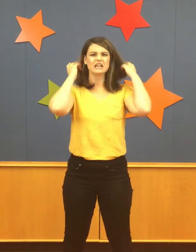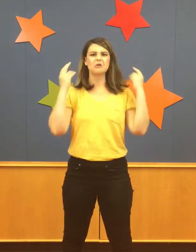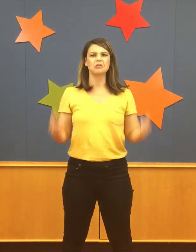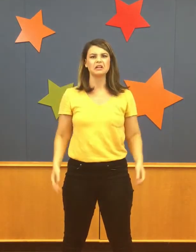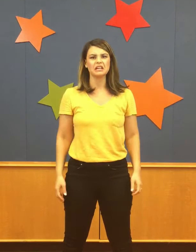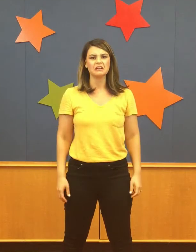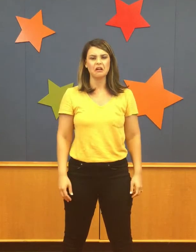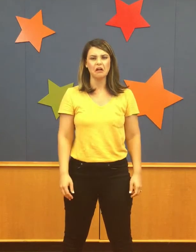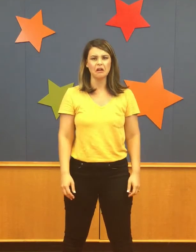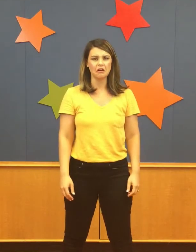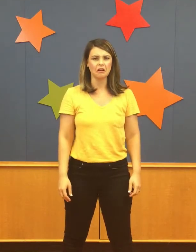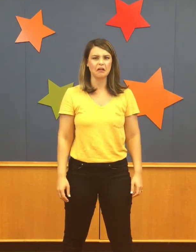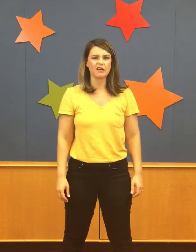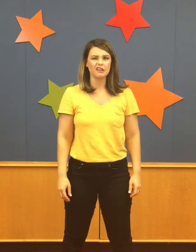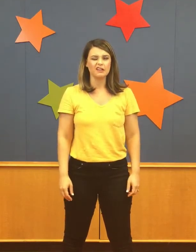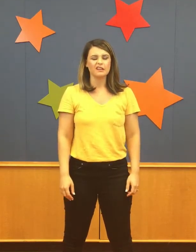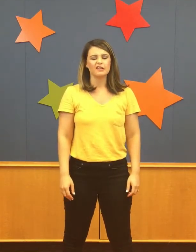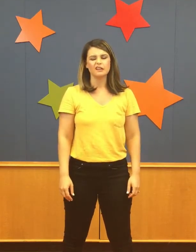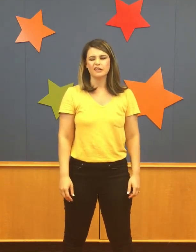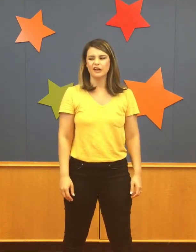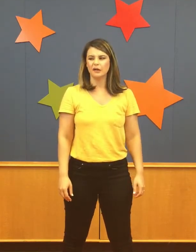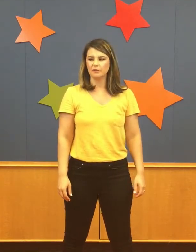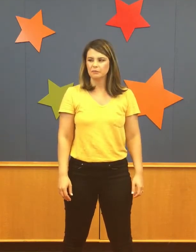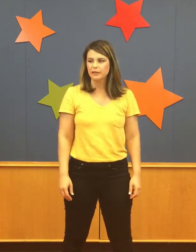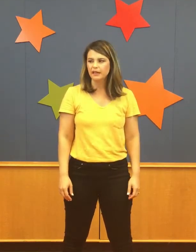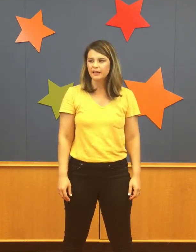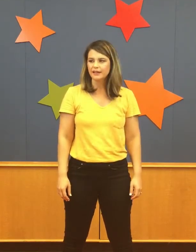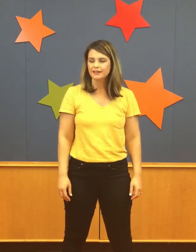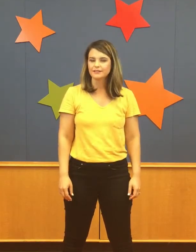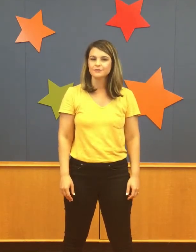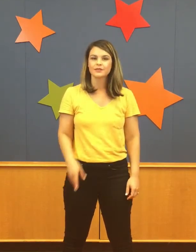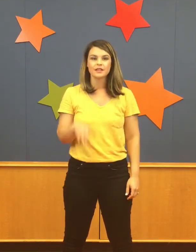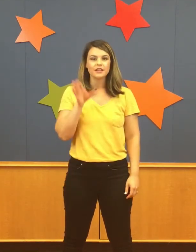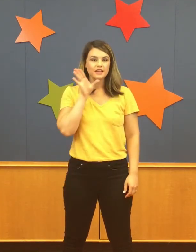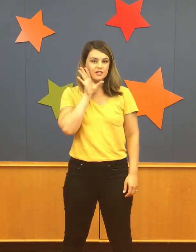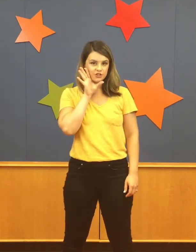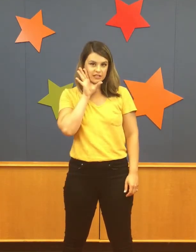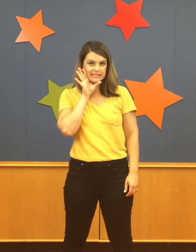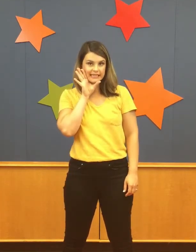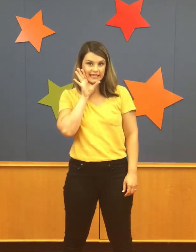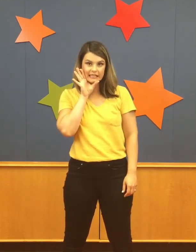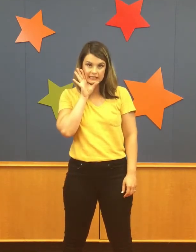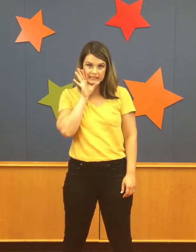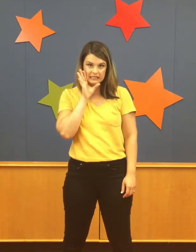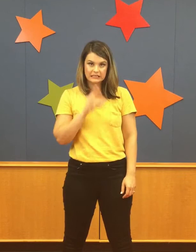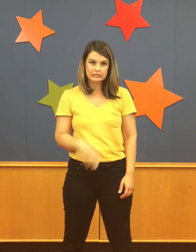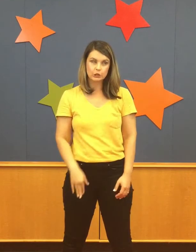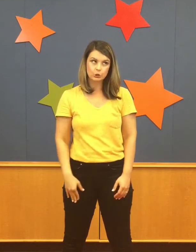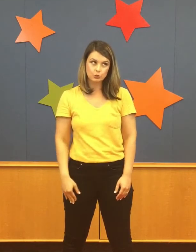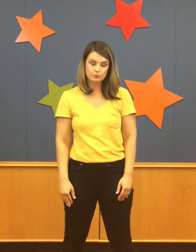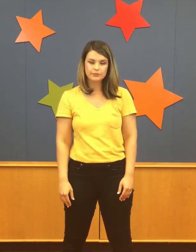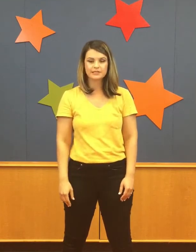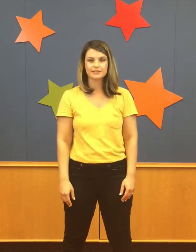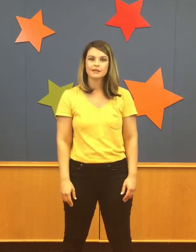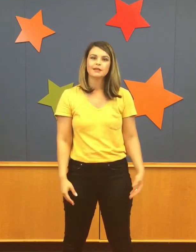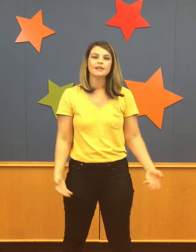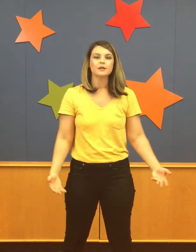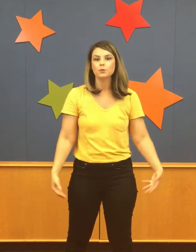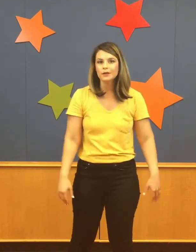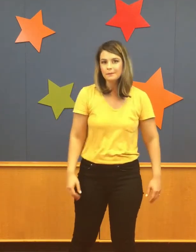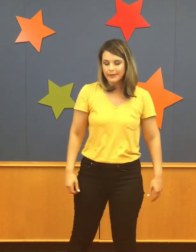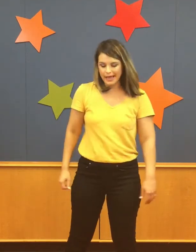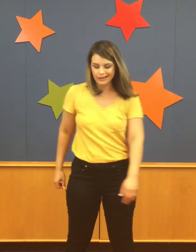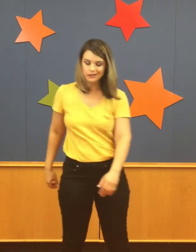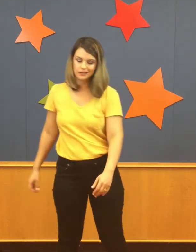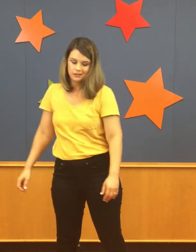Well, that's not working at all. Oh, man. He should have stayed and listened. Oops.